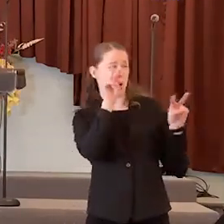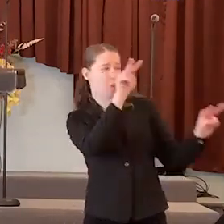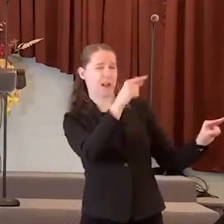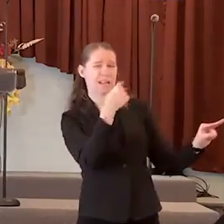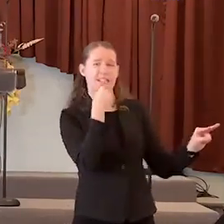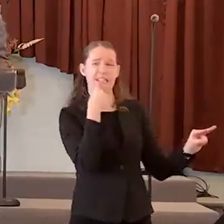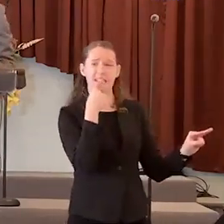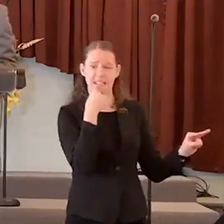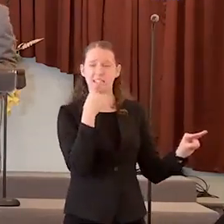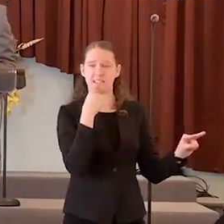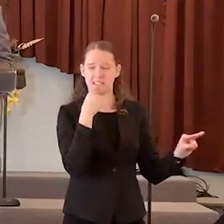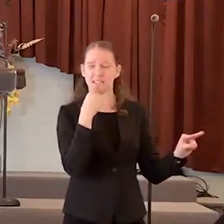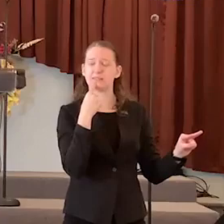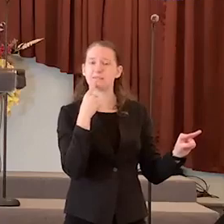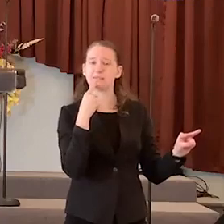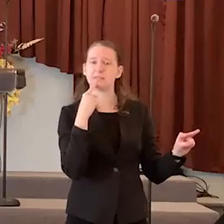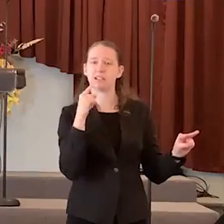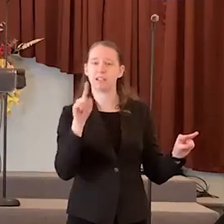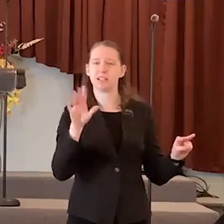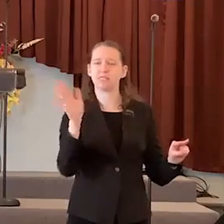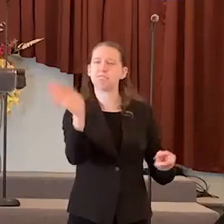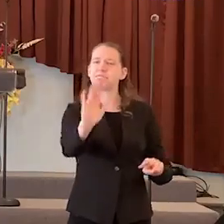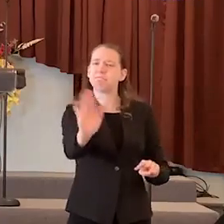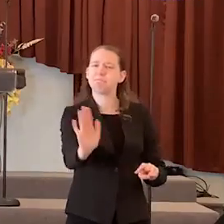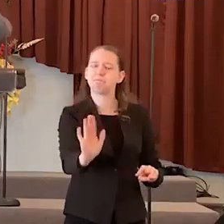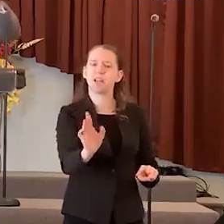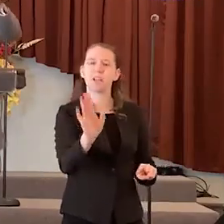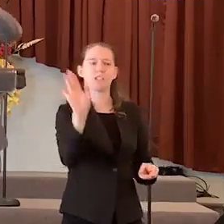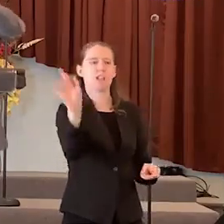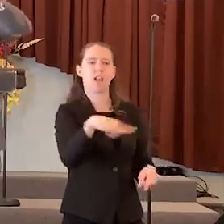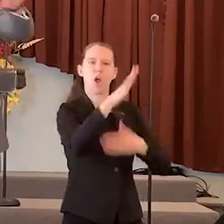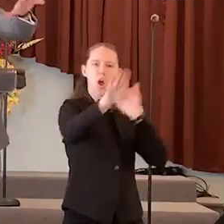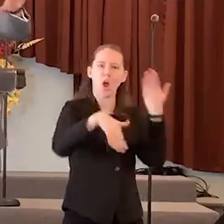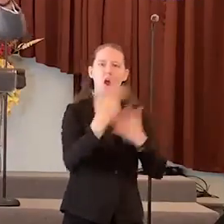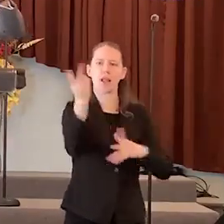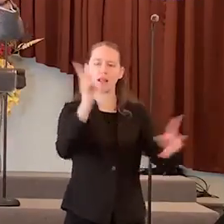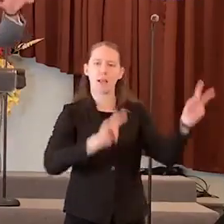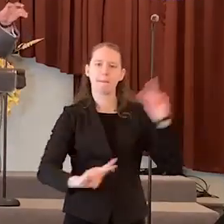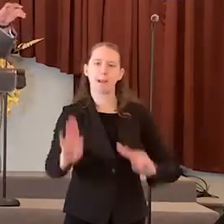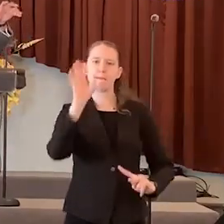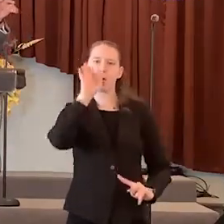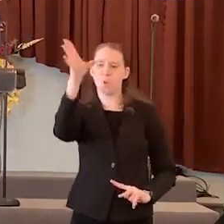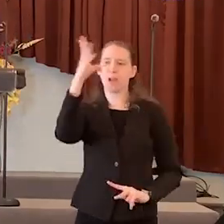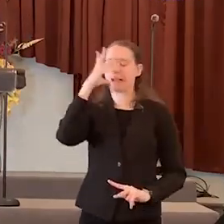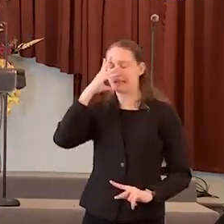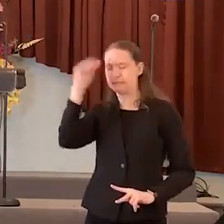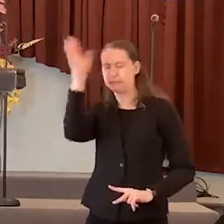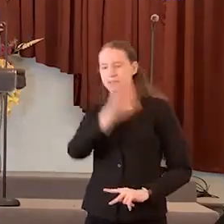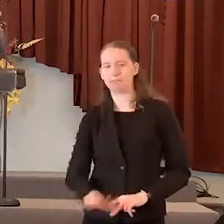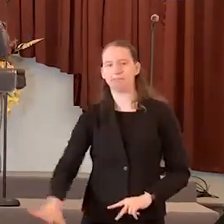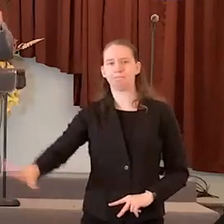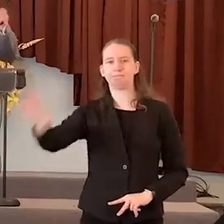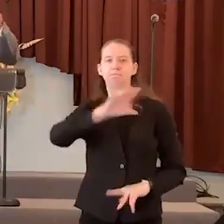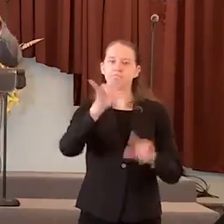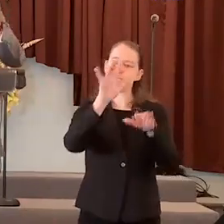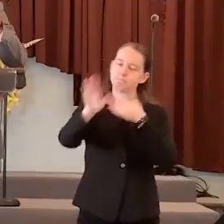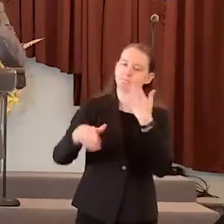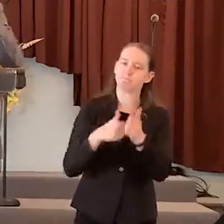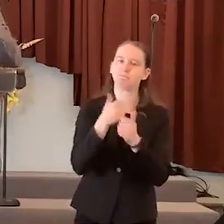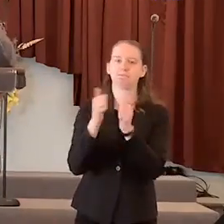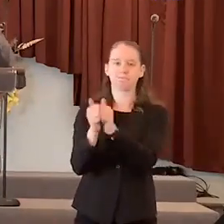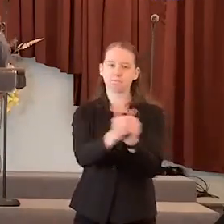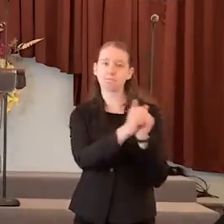said with a wave of her hand, "Let the whole kingdom fall asleep with the princess, so when she's